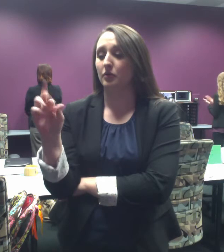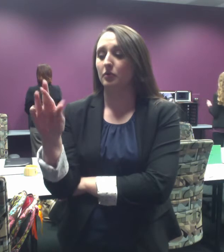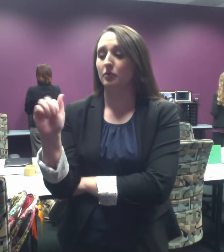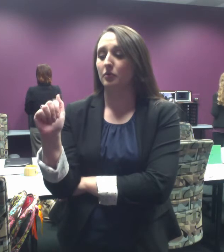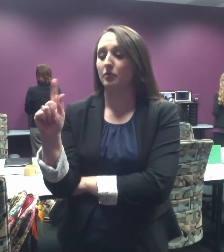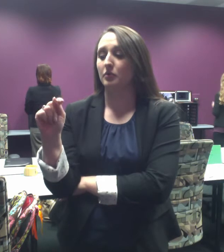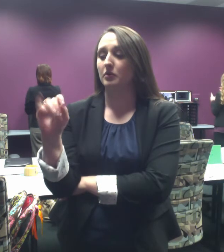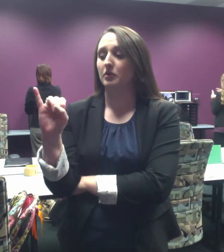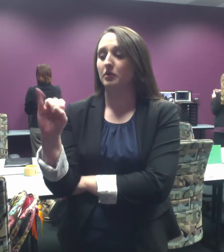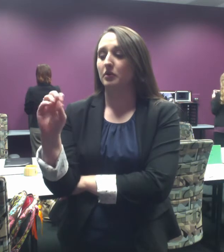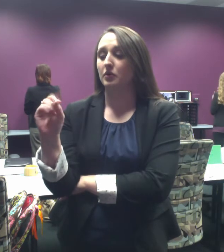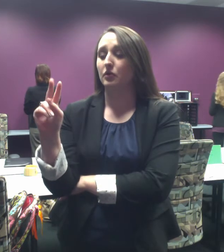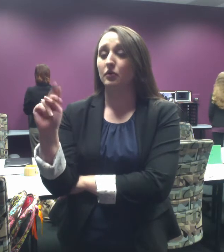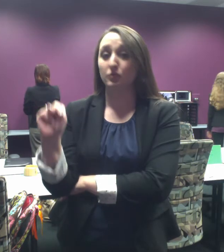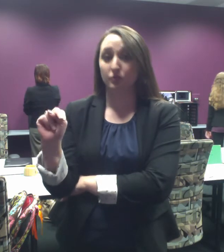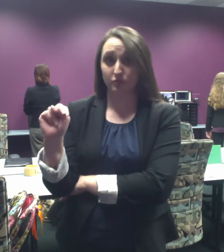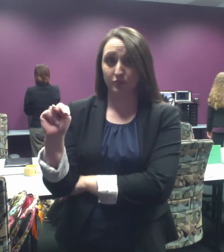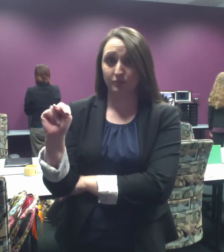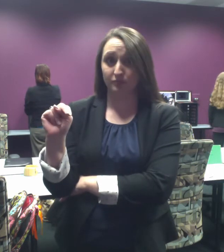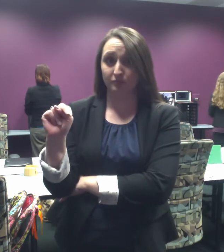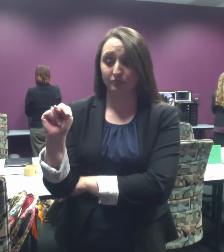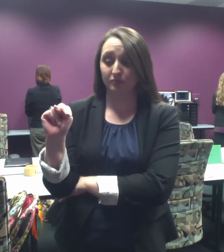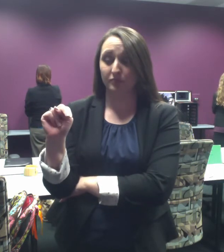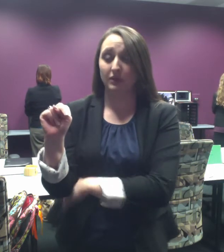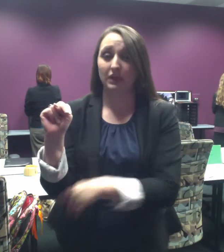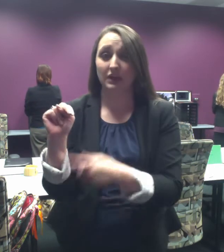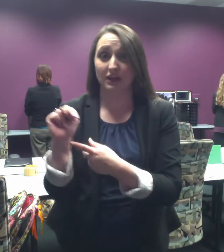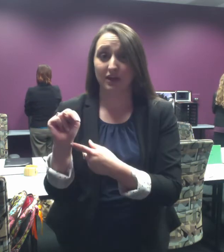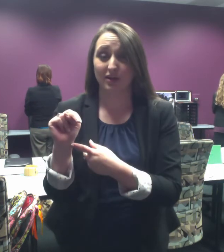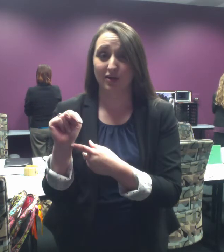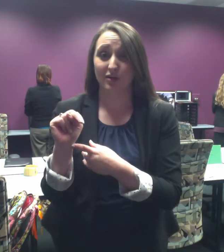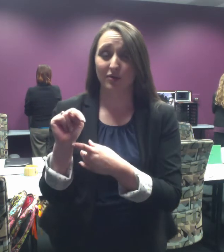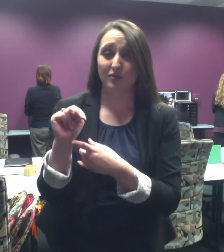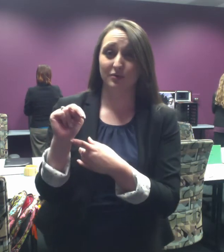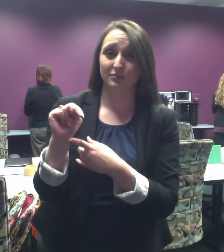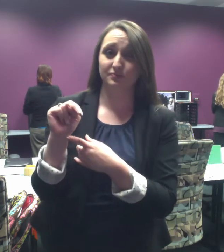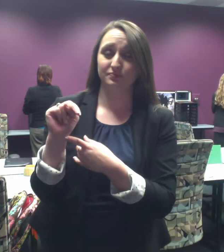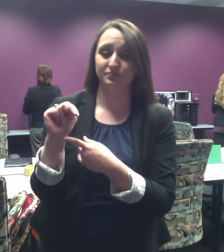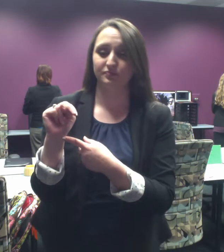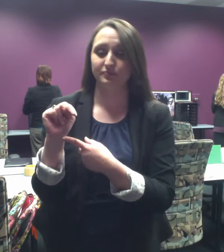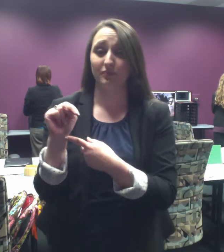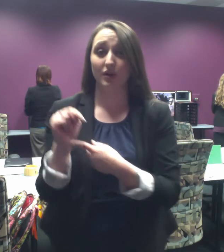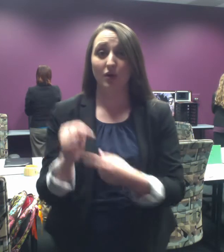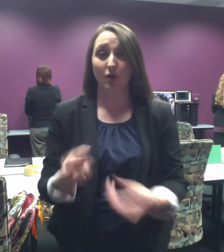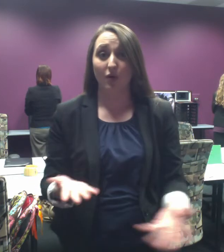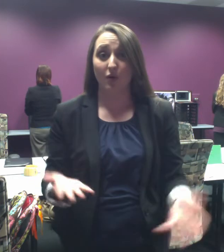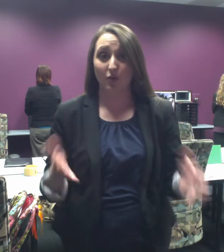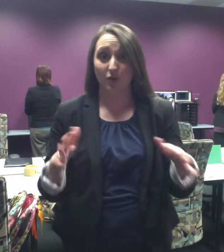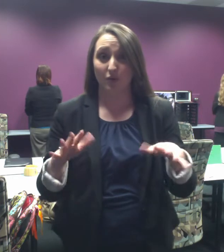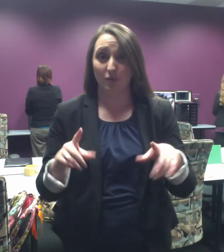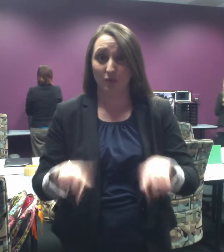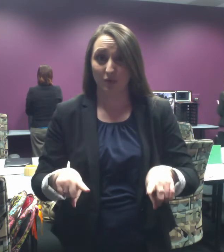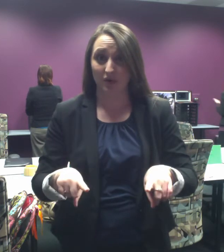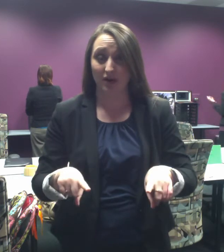Cooling process by which water is changed from the liquid form, which is water, to the gas form, which happens to be water vapor.